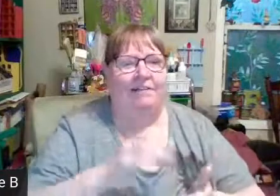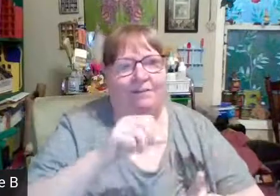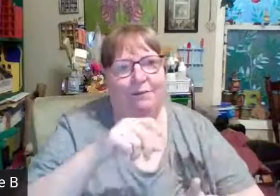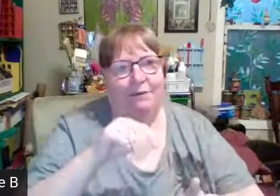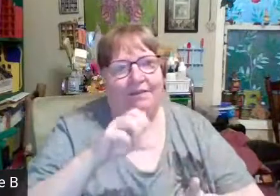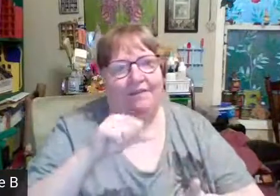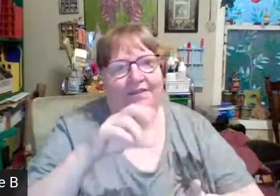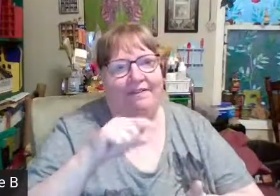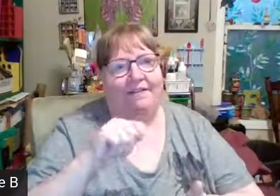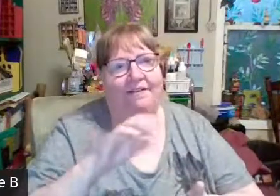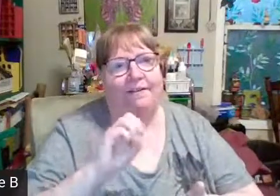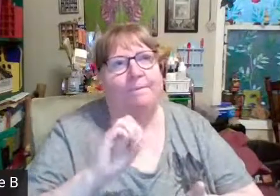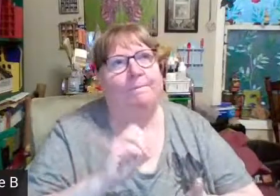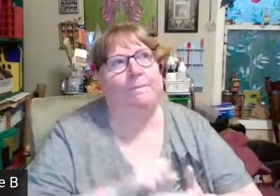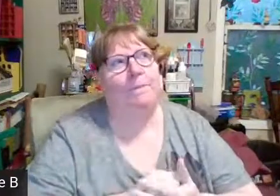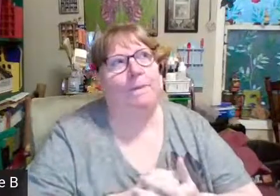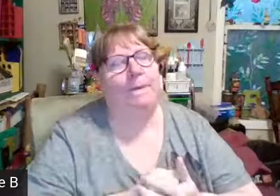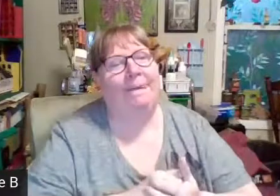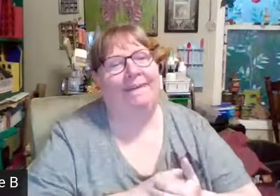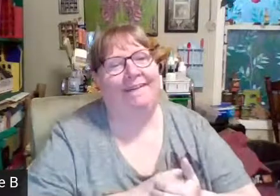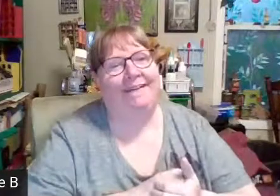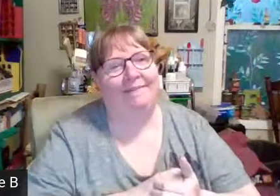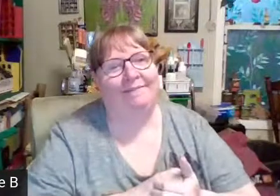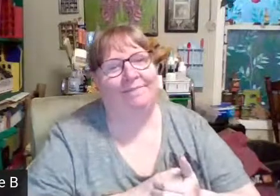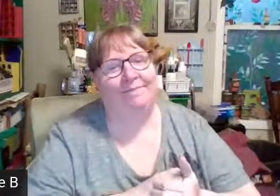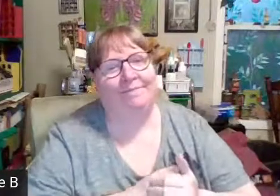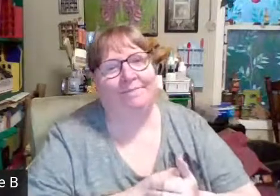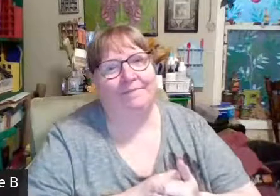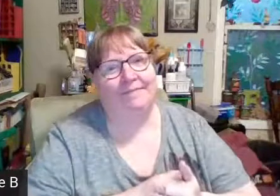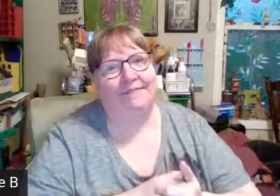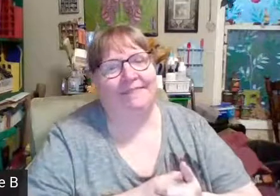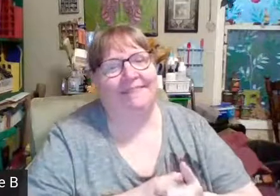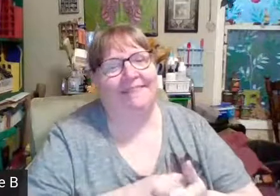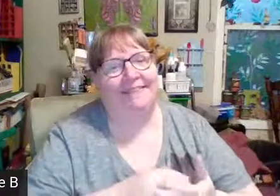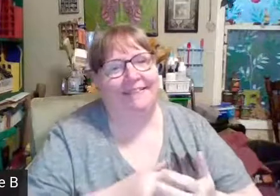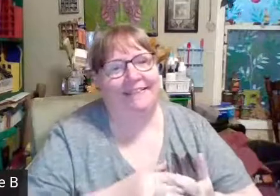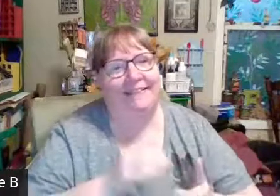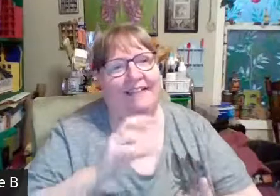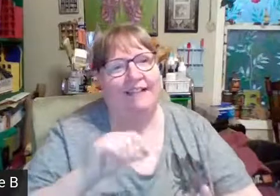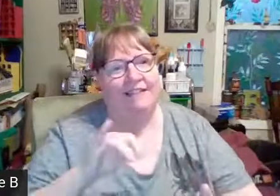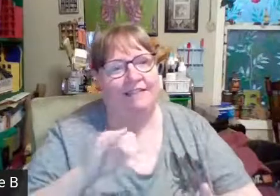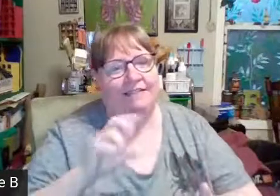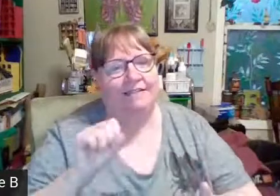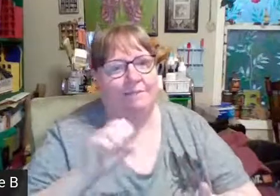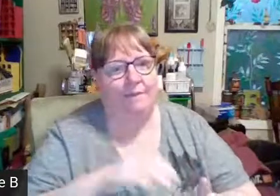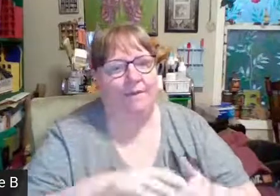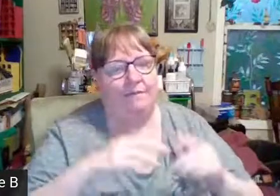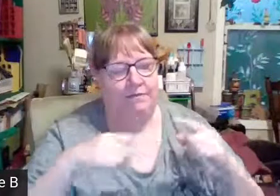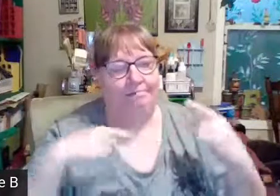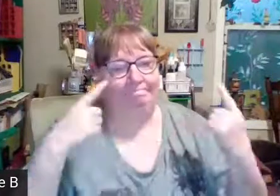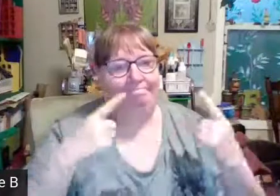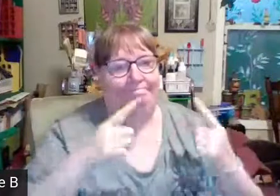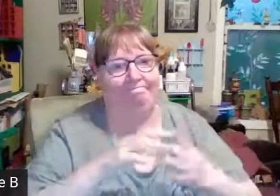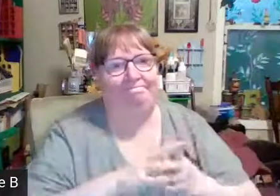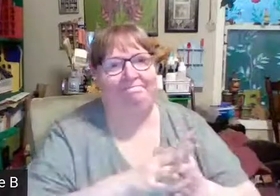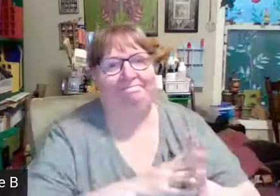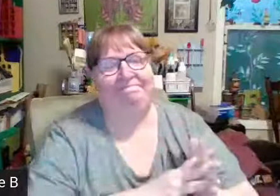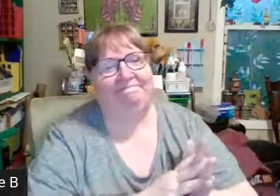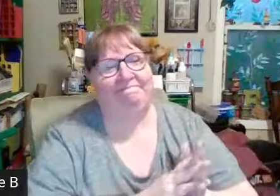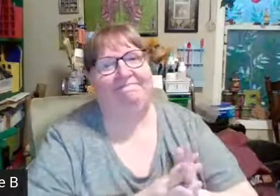kits and something on how yours, kits and smiles. So then we know that Jean Peter, which I would love,